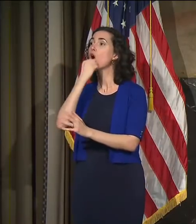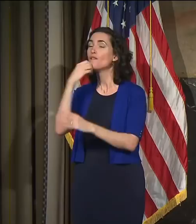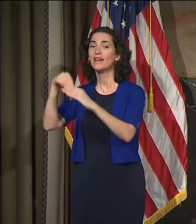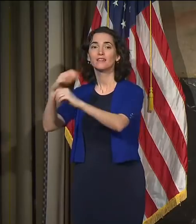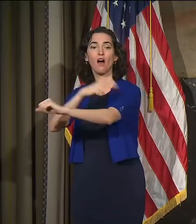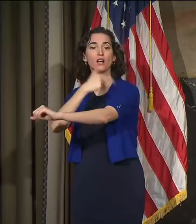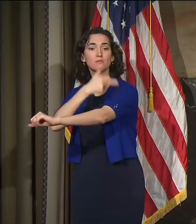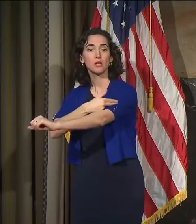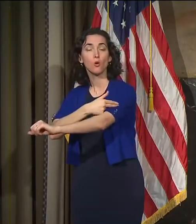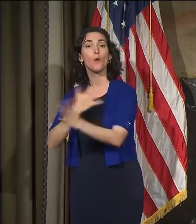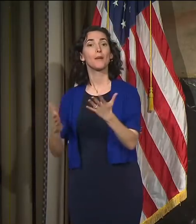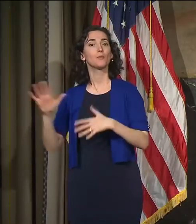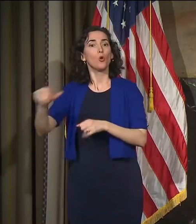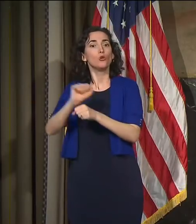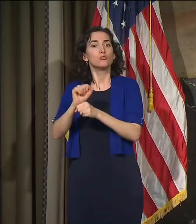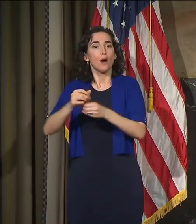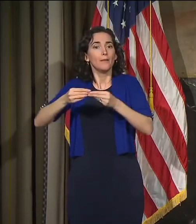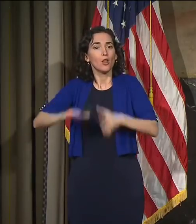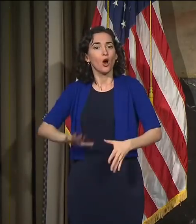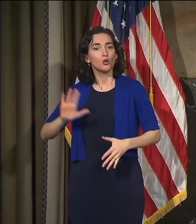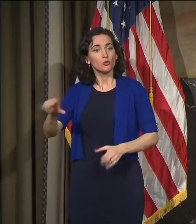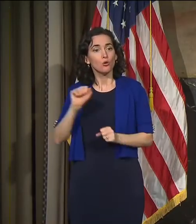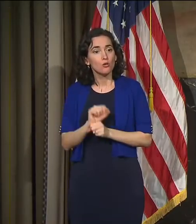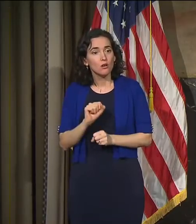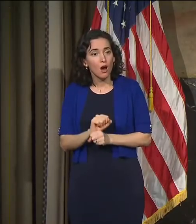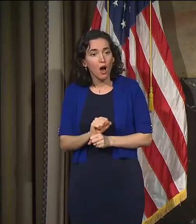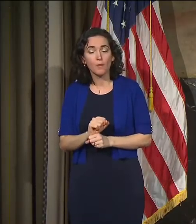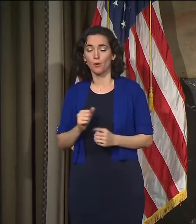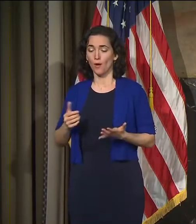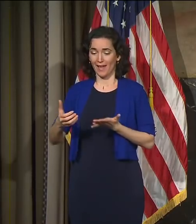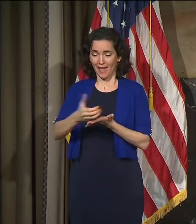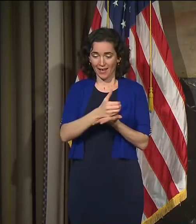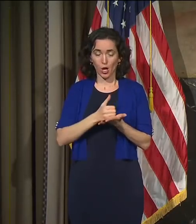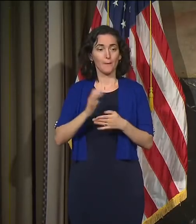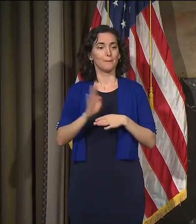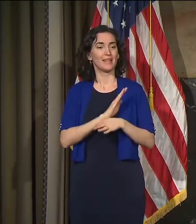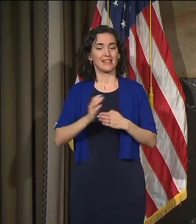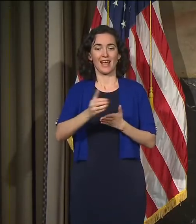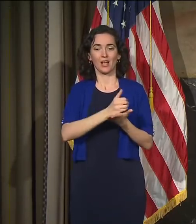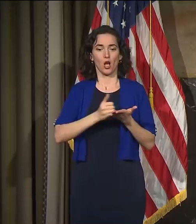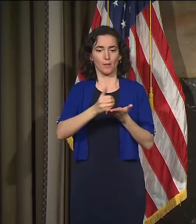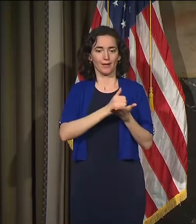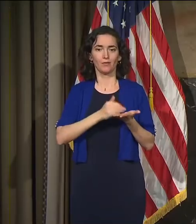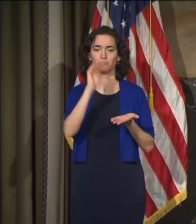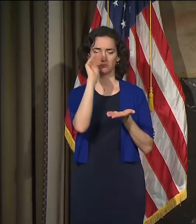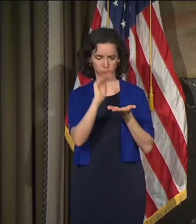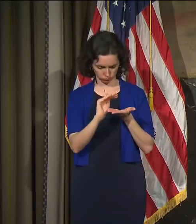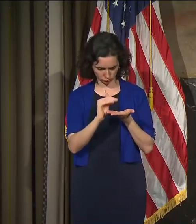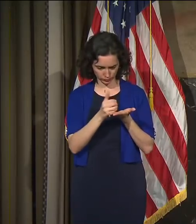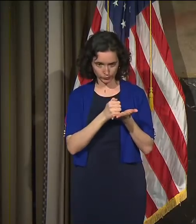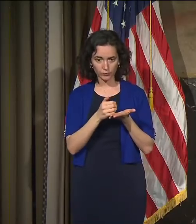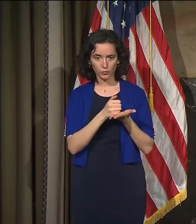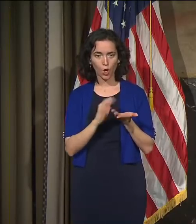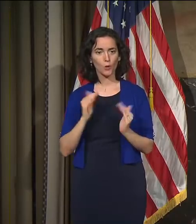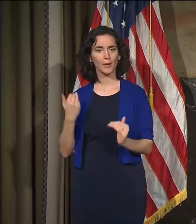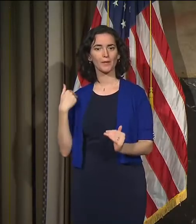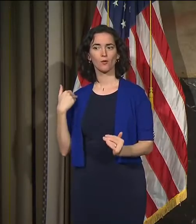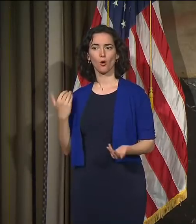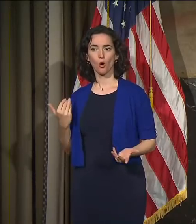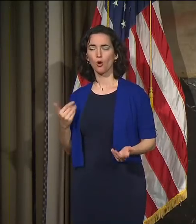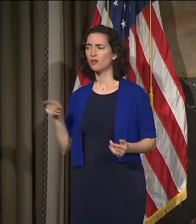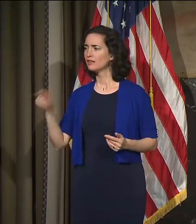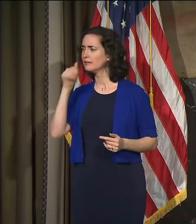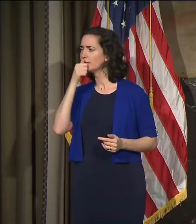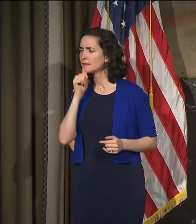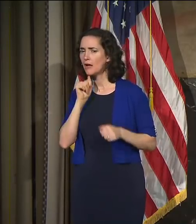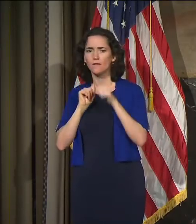they've lost a job, or the income at their business is down from what it had been previously. So this